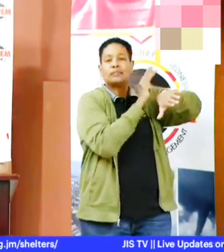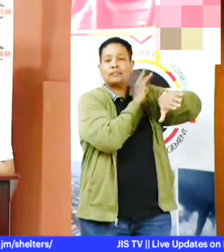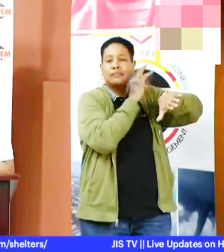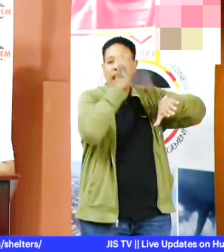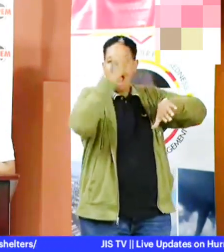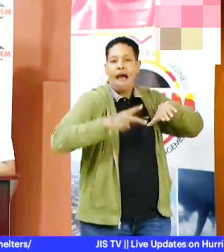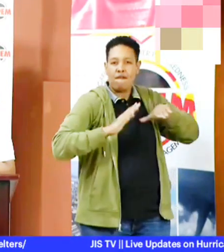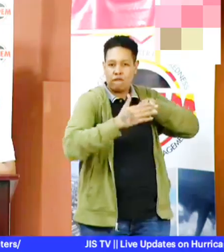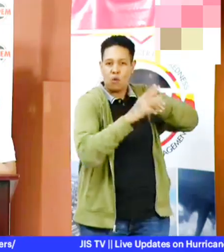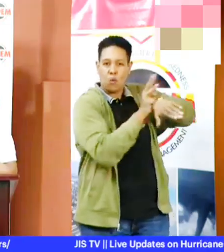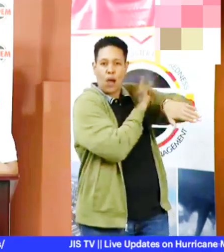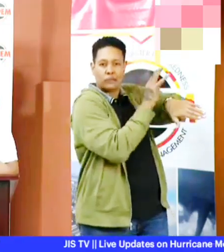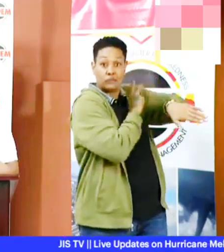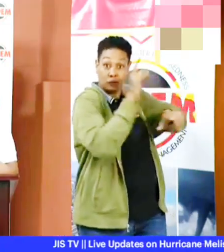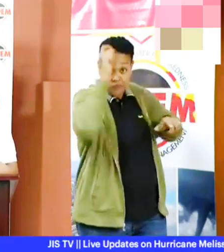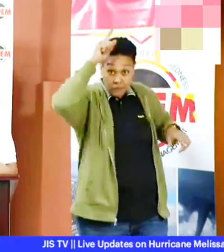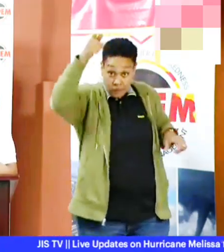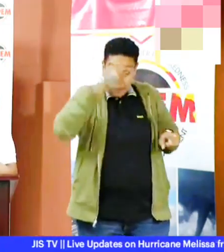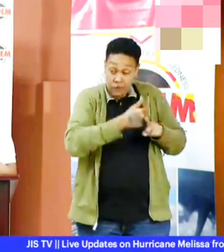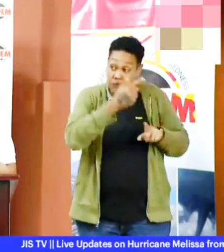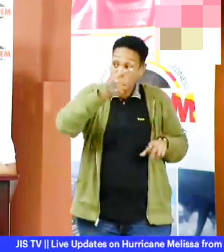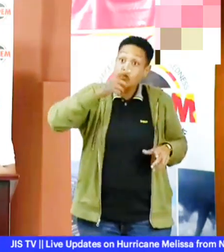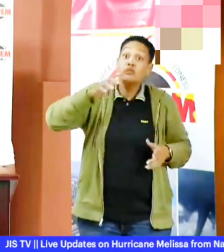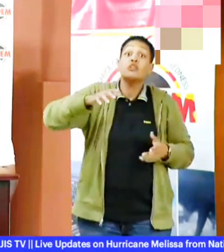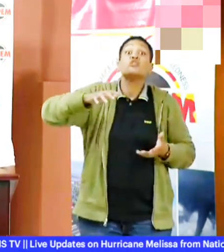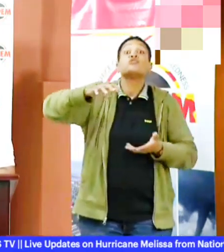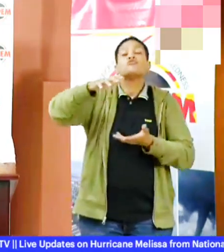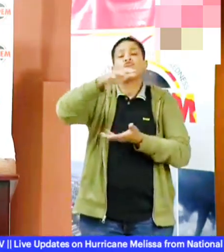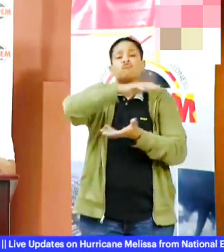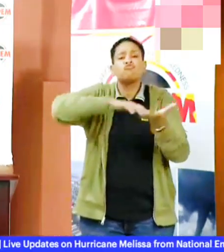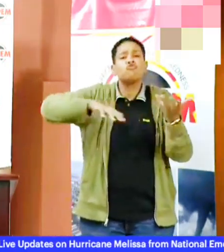island. But the